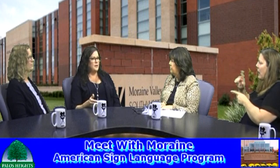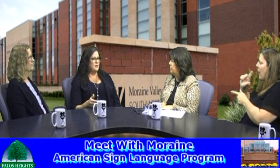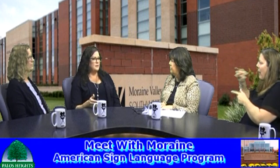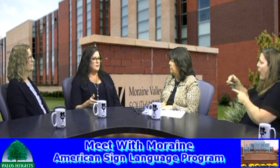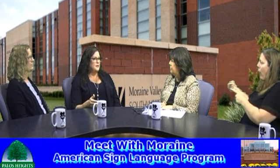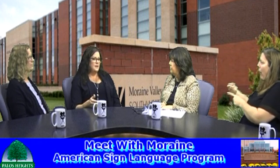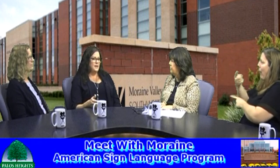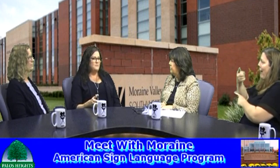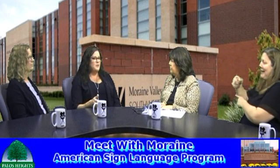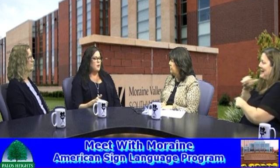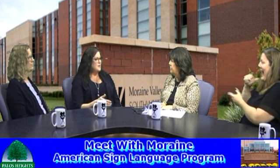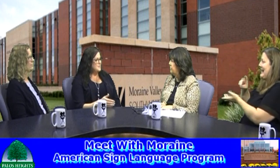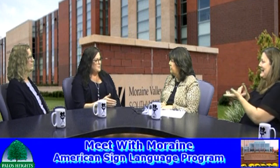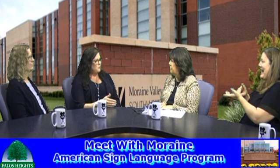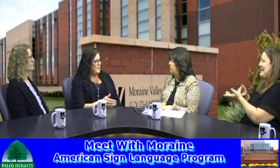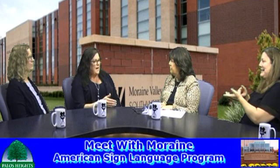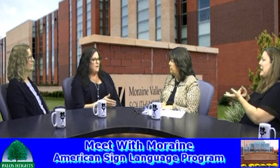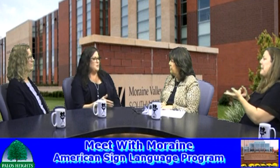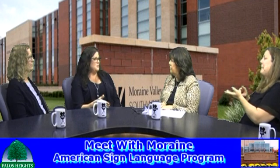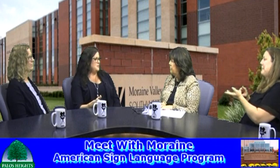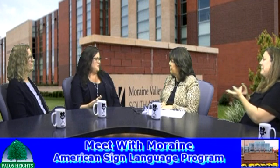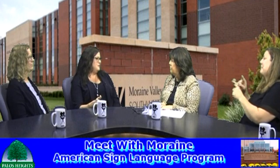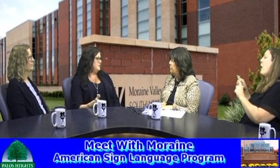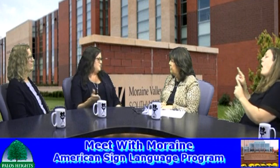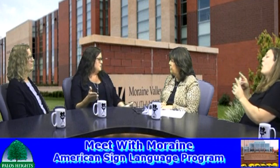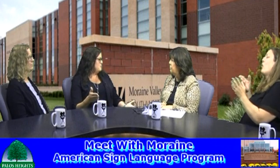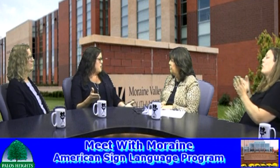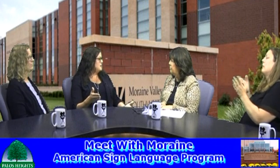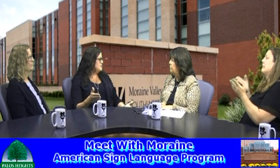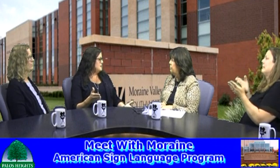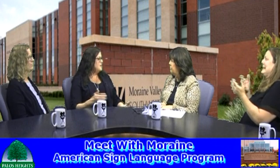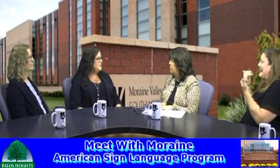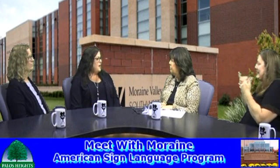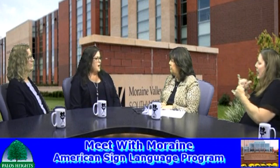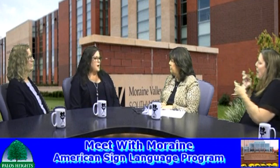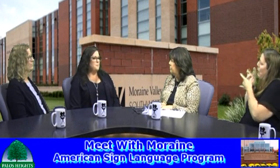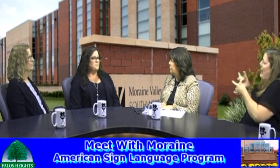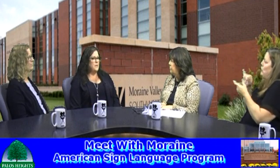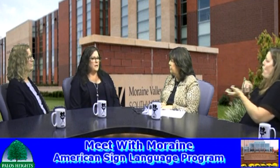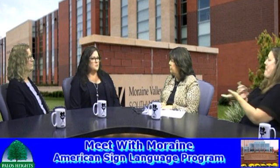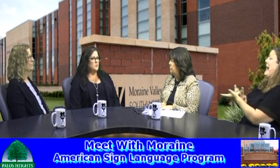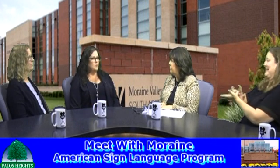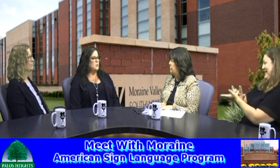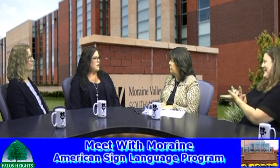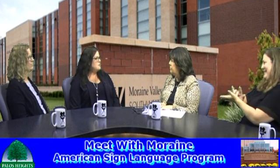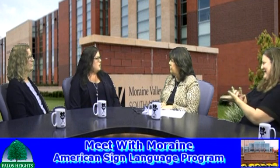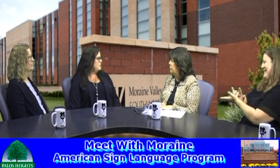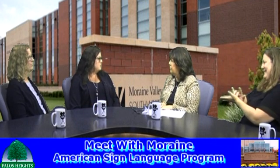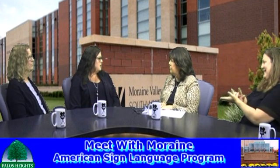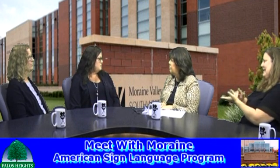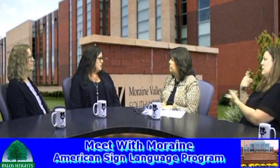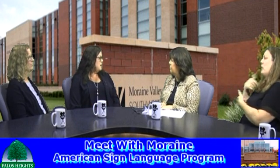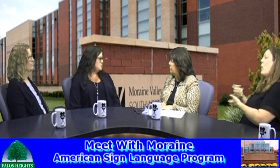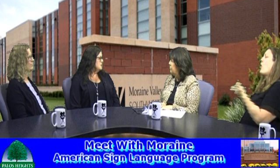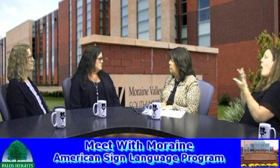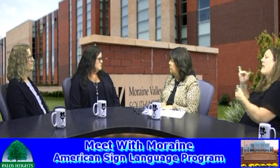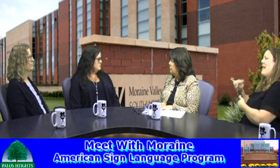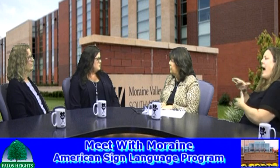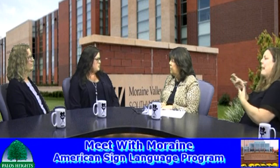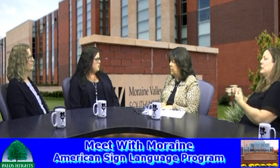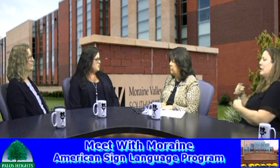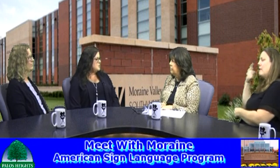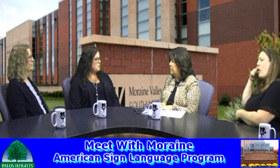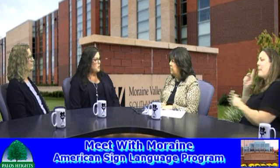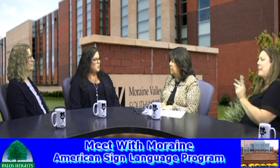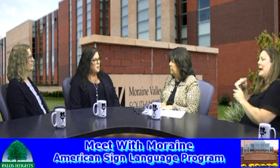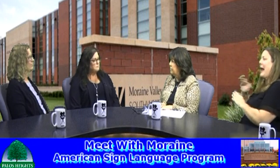doctor, but in various different avenues in the field of medicine. And so we wanted to offer that option